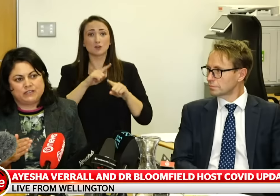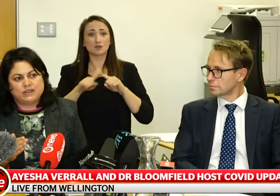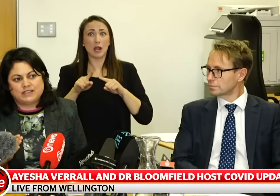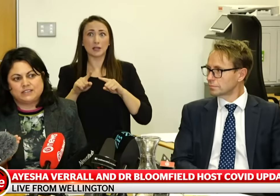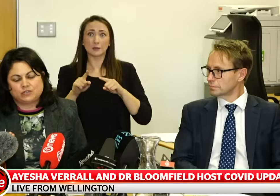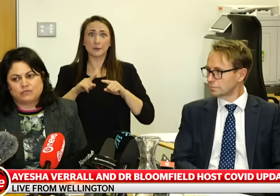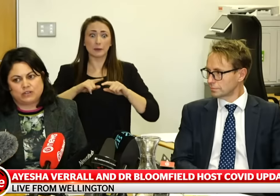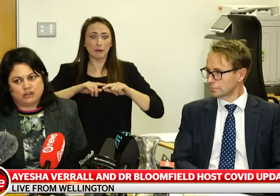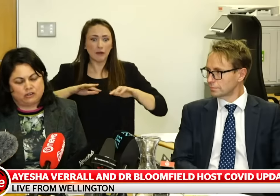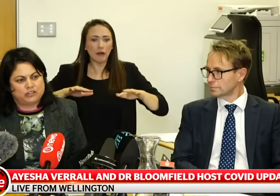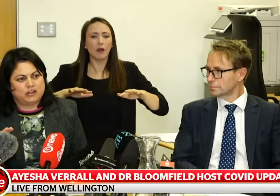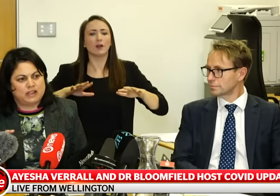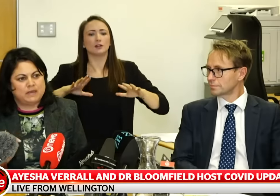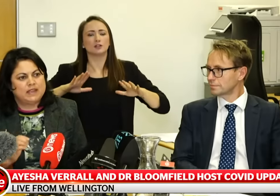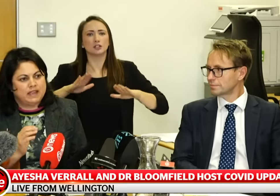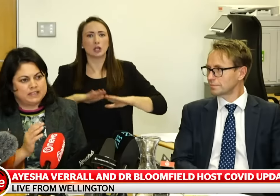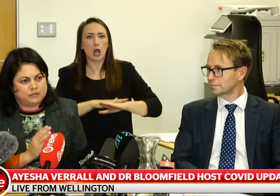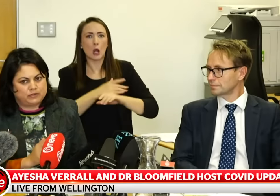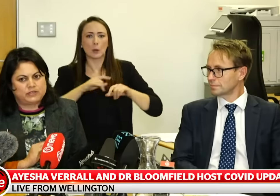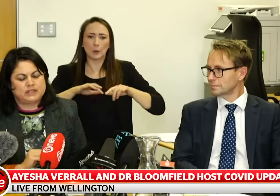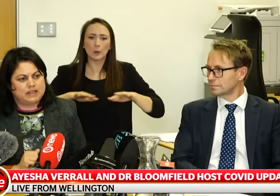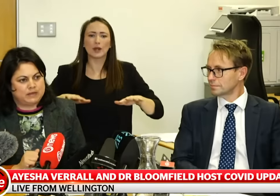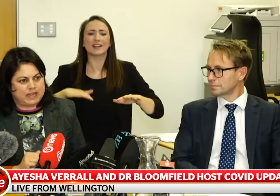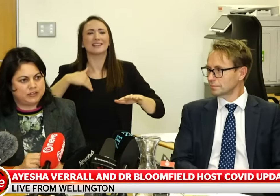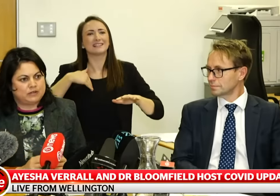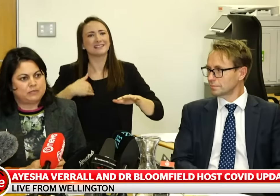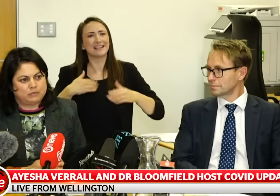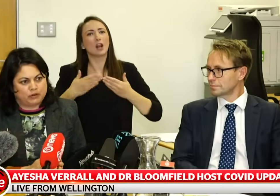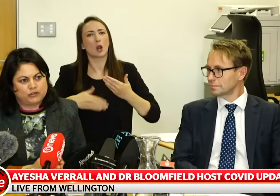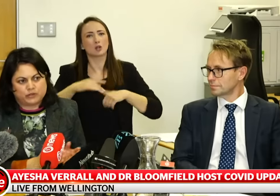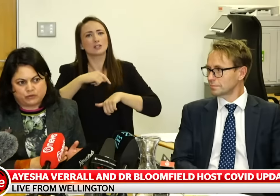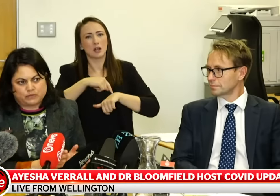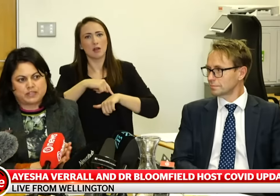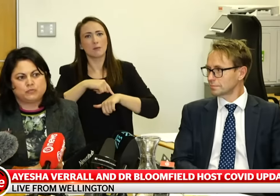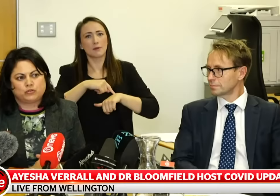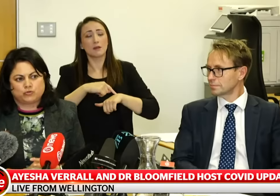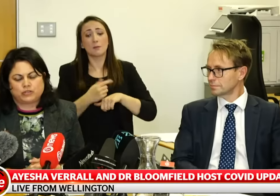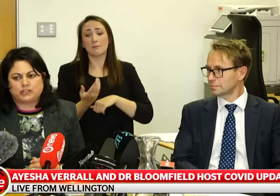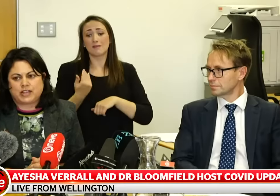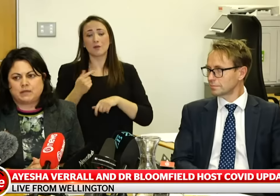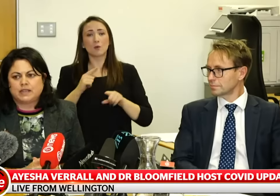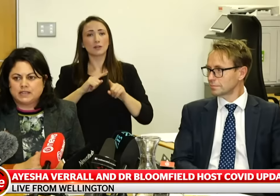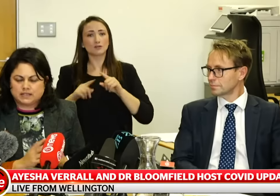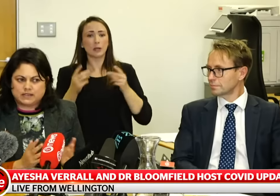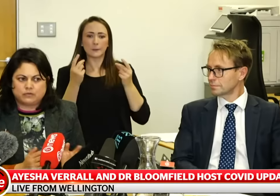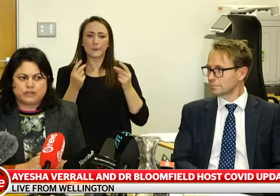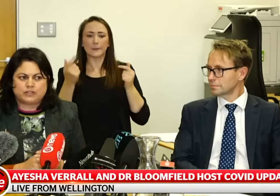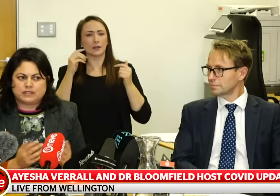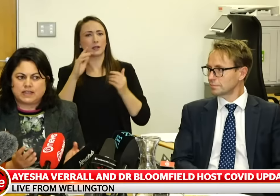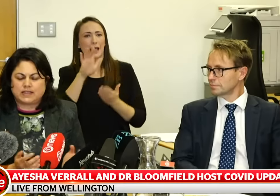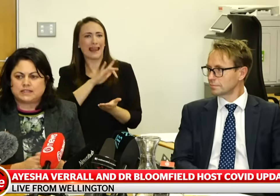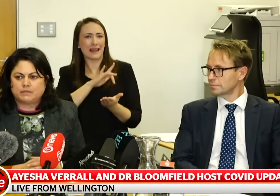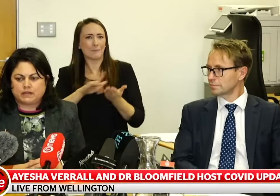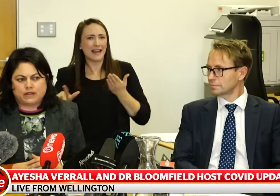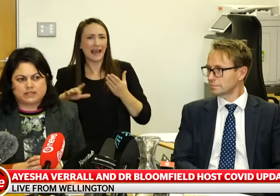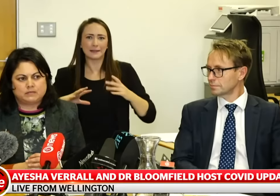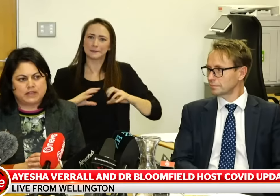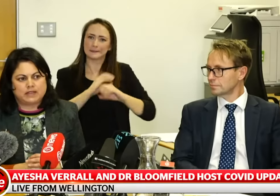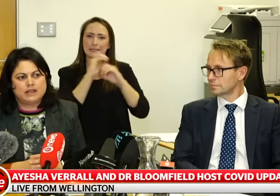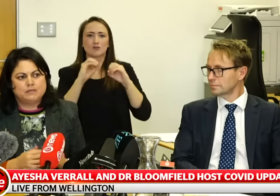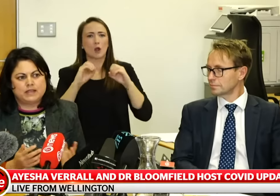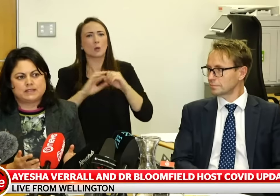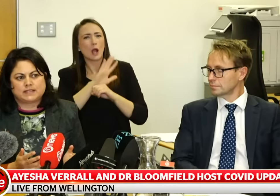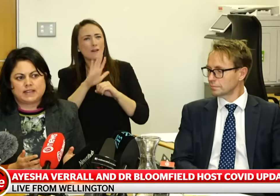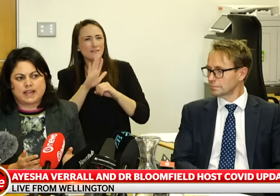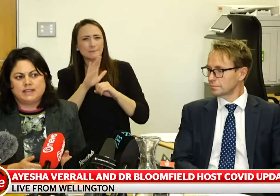is something you need to do for a long time, as opposed to the elimination approach, which was much more short and sharp. So then the question is, can something